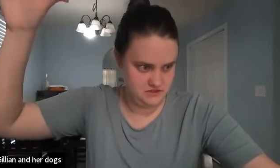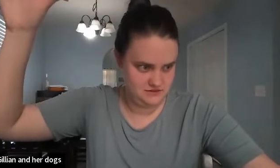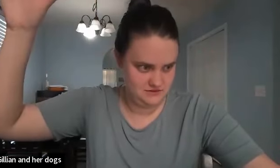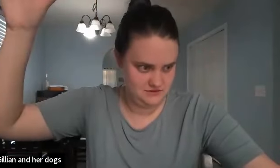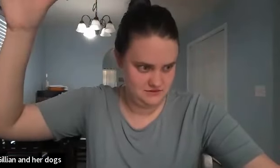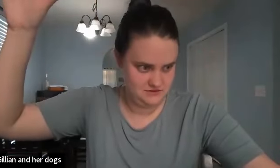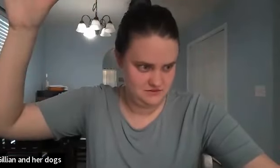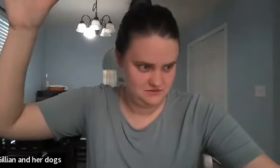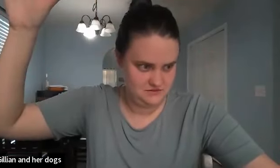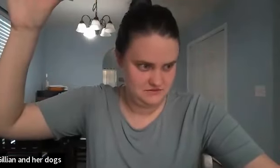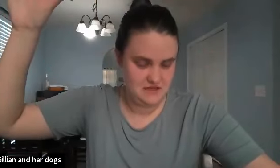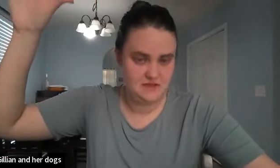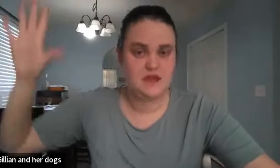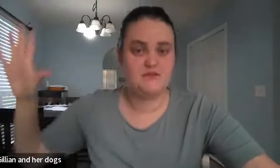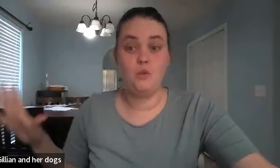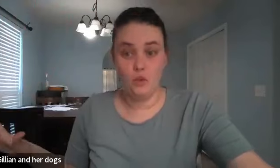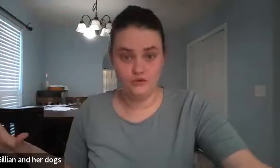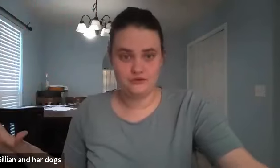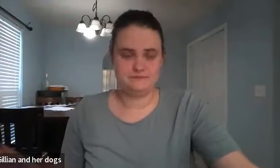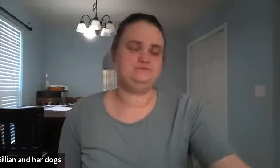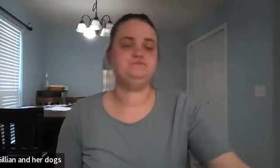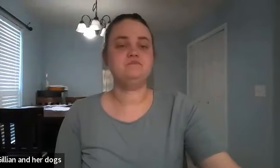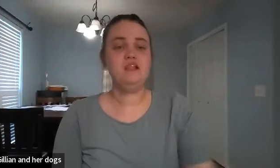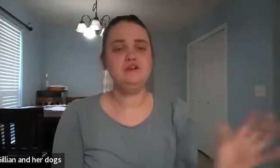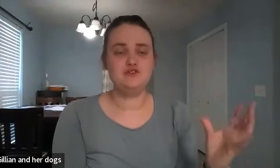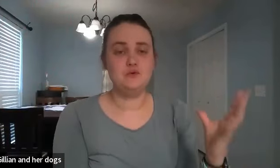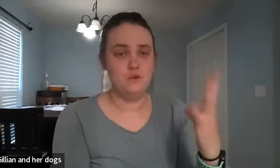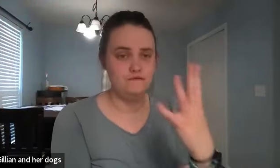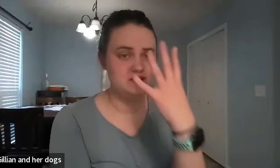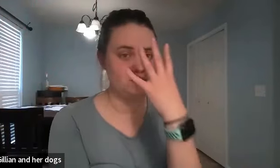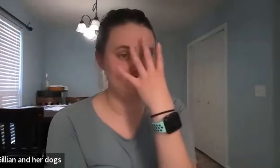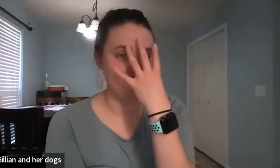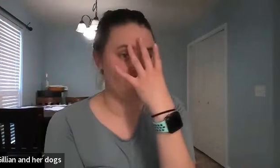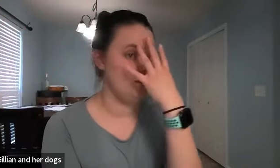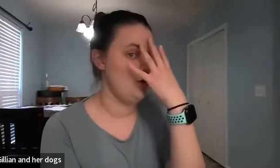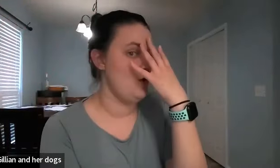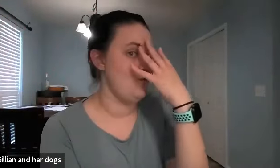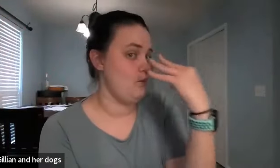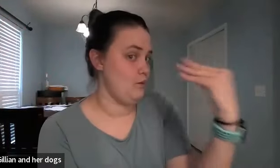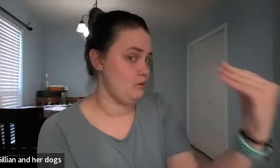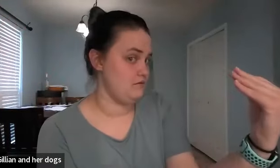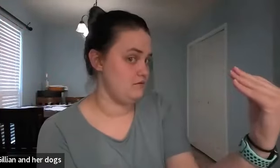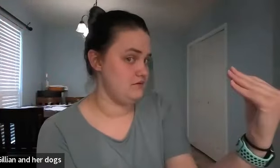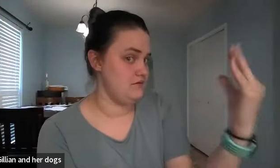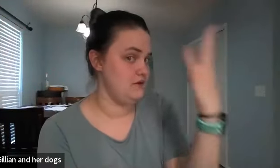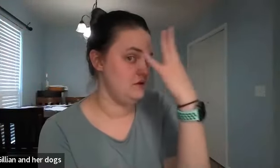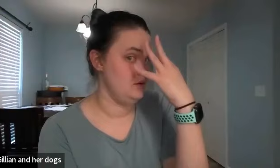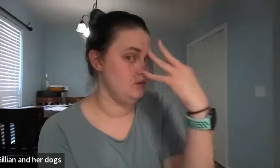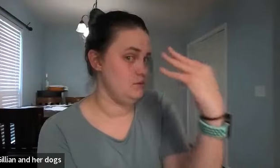moose. And then we have wolf. So wolf is going to be wolf.